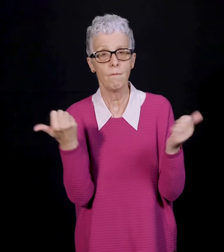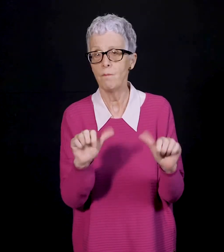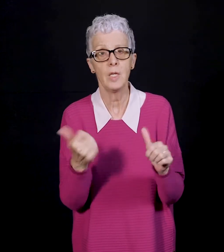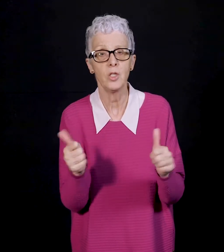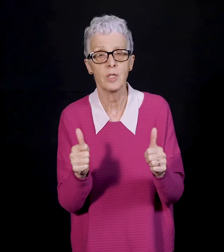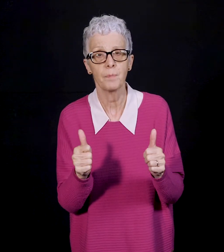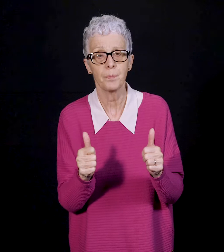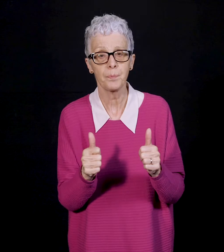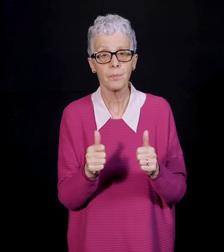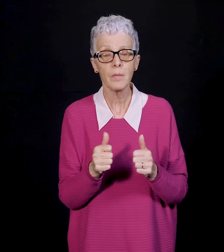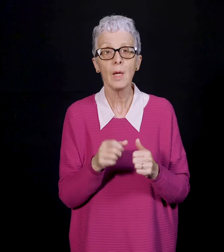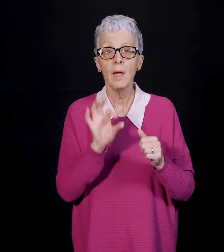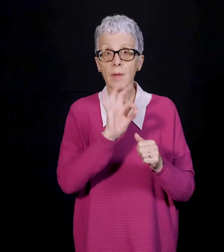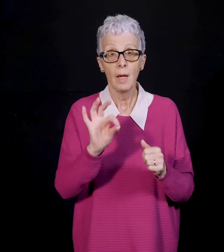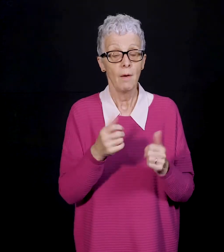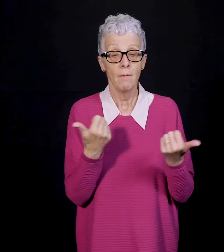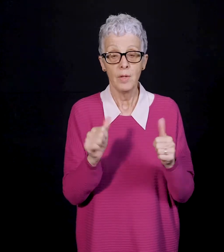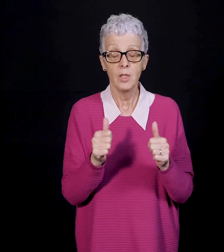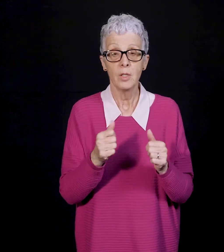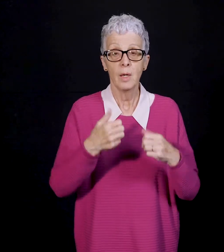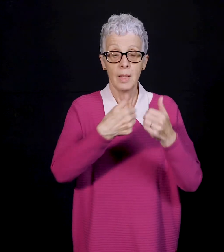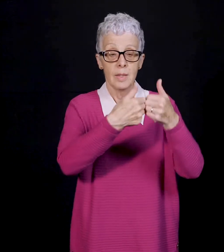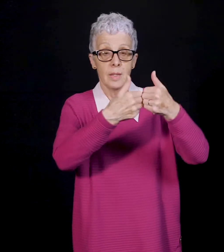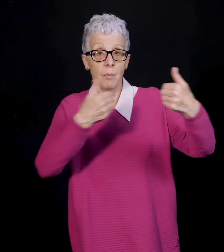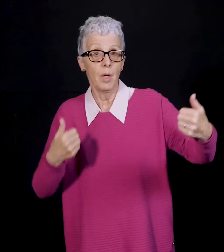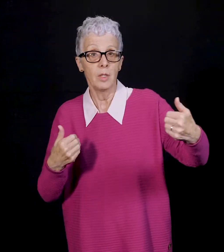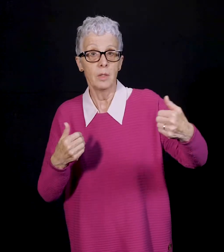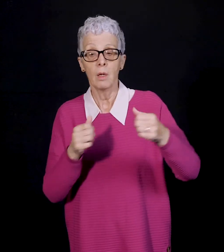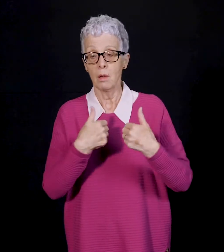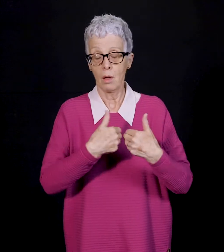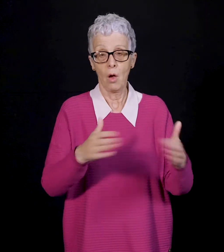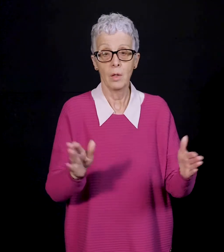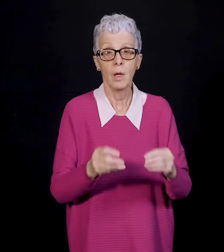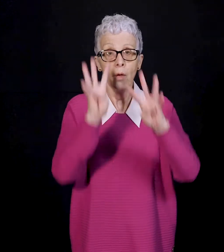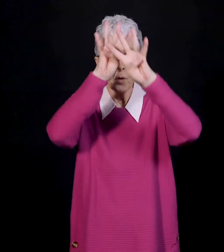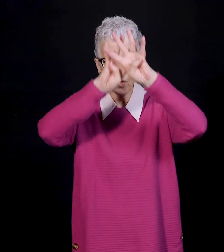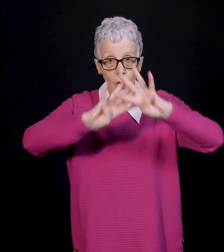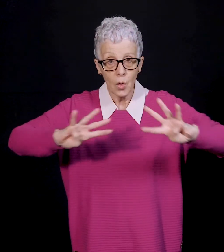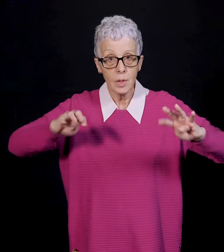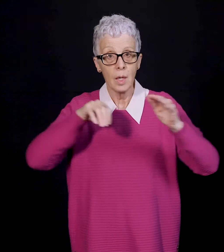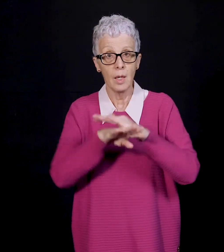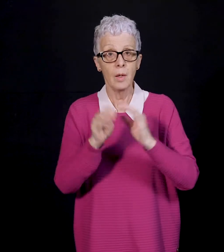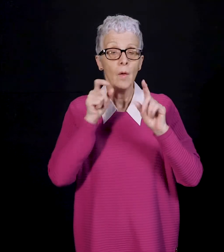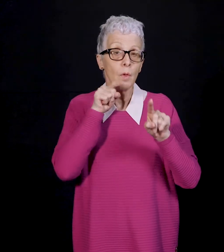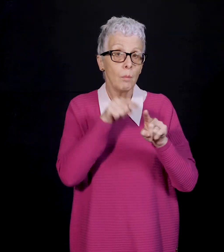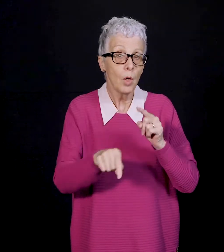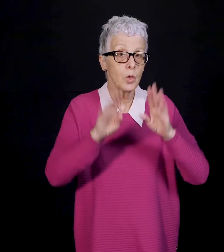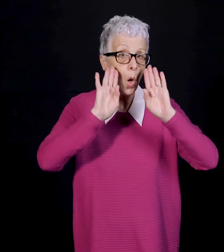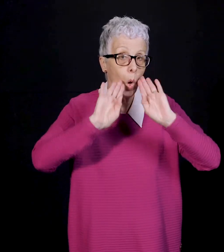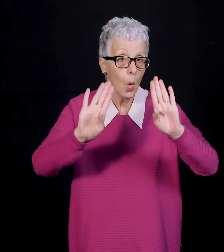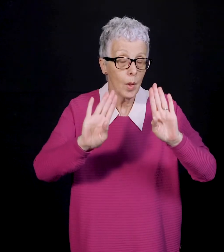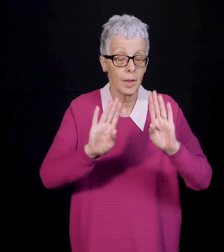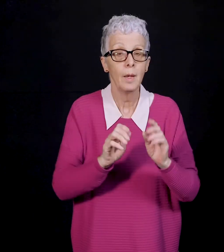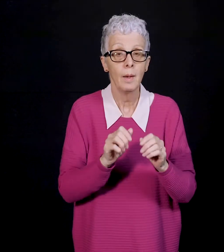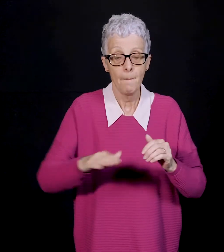to that separation between God and us. And that curtain in the between the holy place and the most holy place has been torn